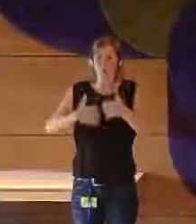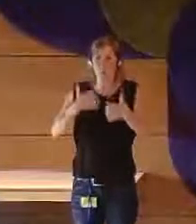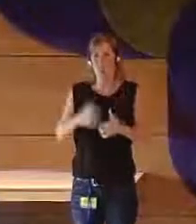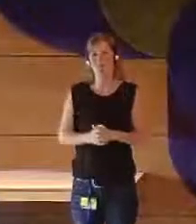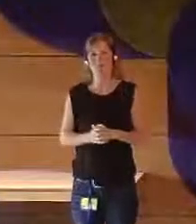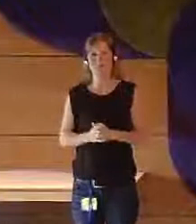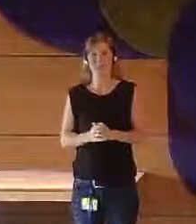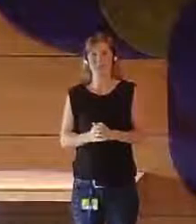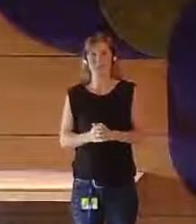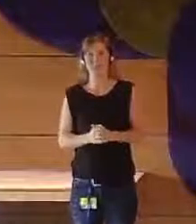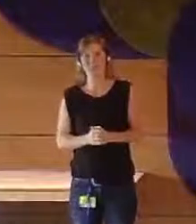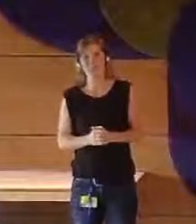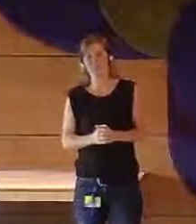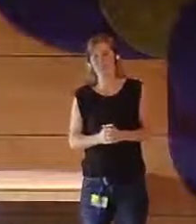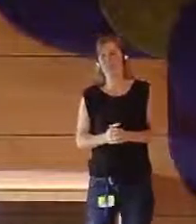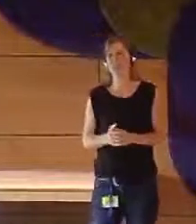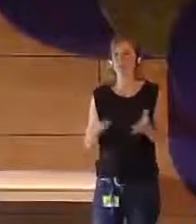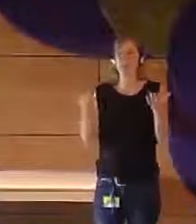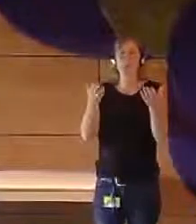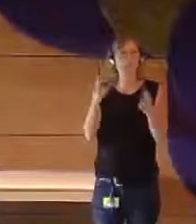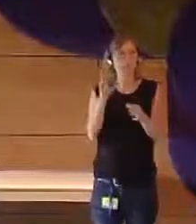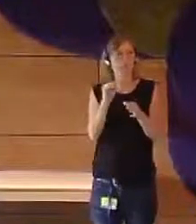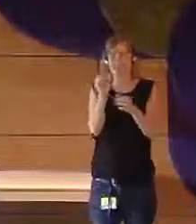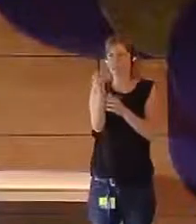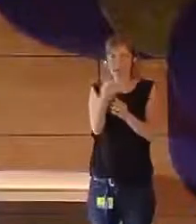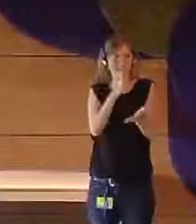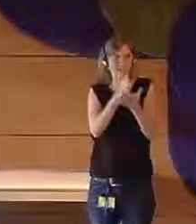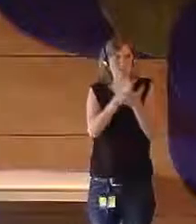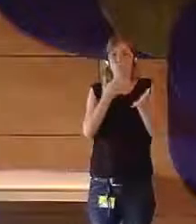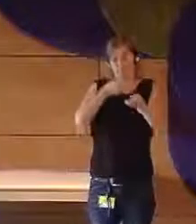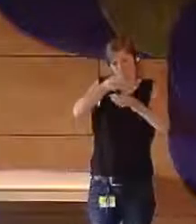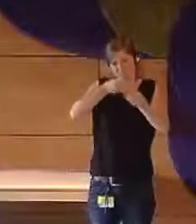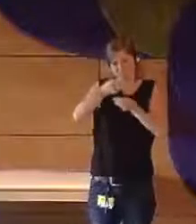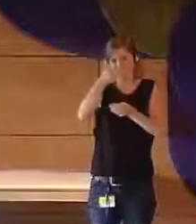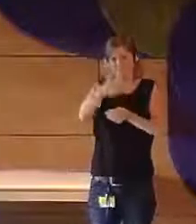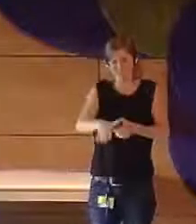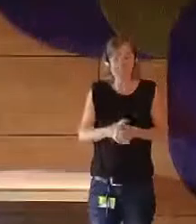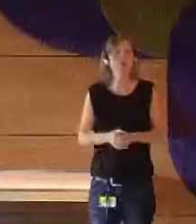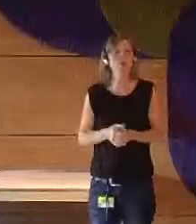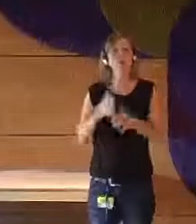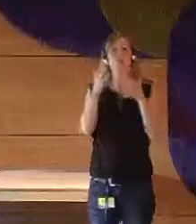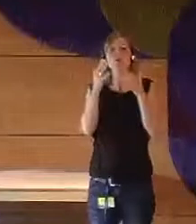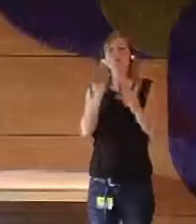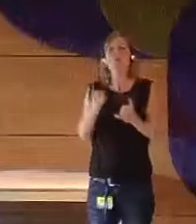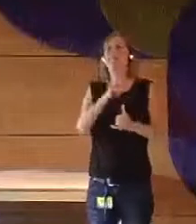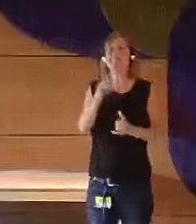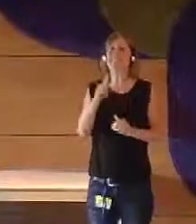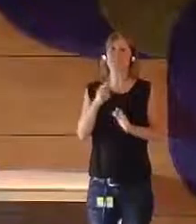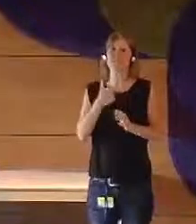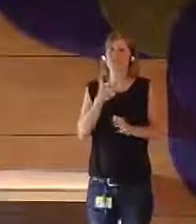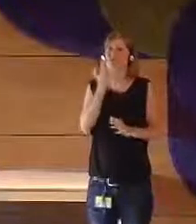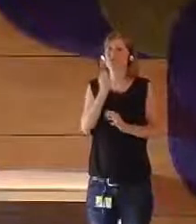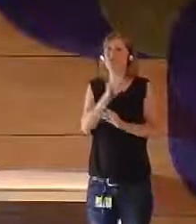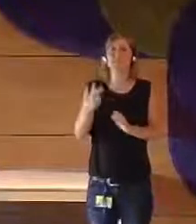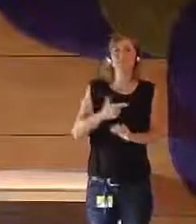some of the consultations. You'll be pleased to know I am not planning to talk for 2 hours, so hopefully you'll have plenty of time before the buffet this